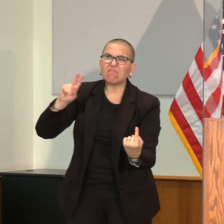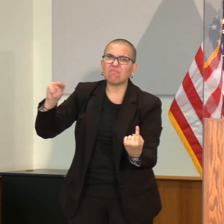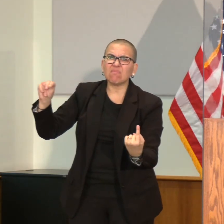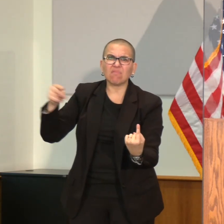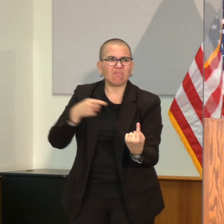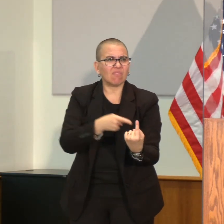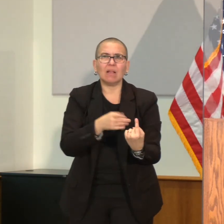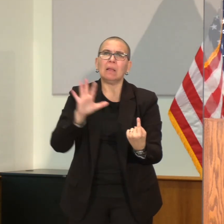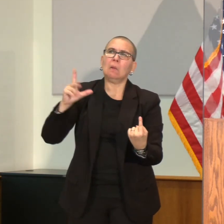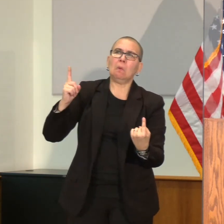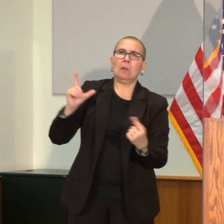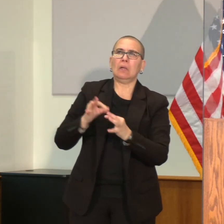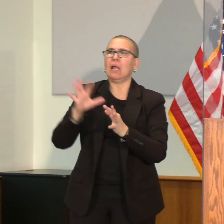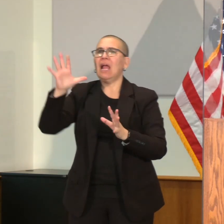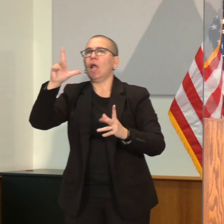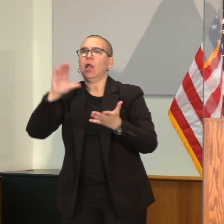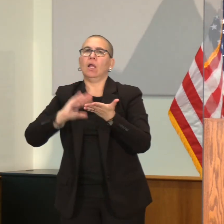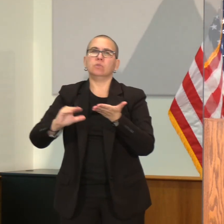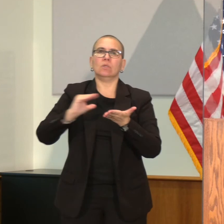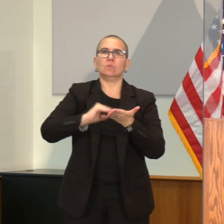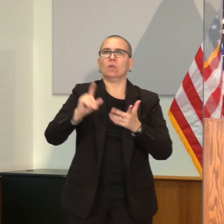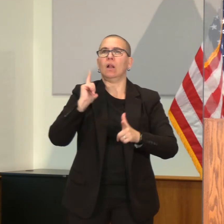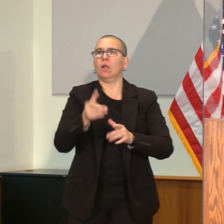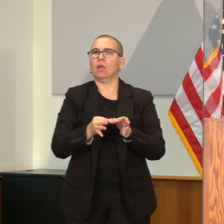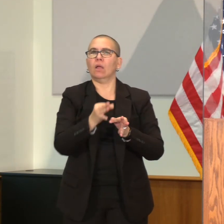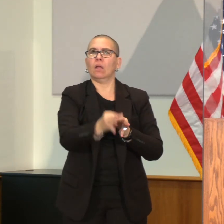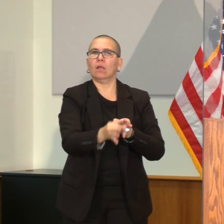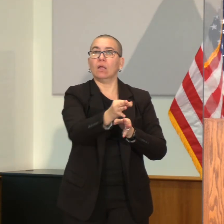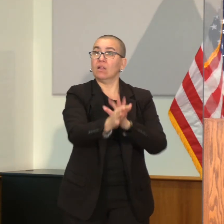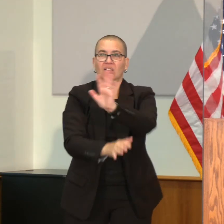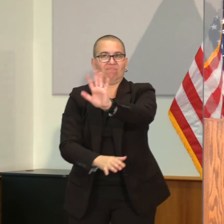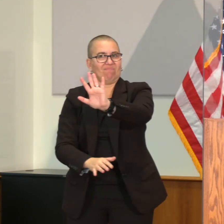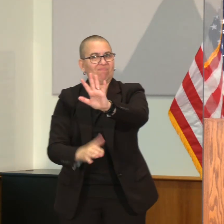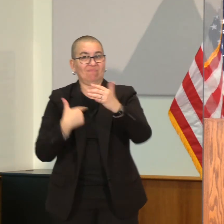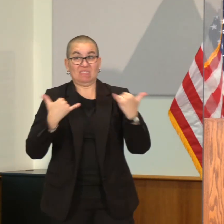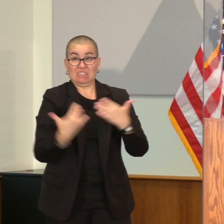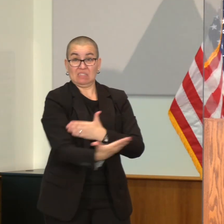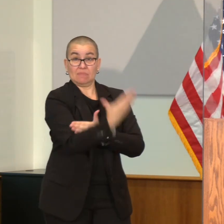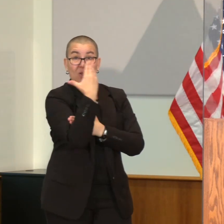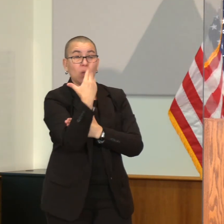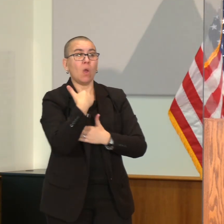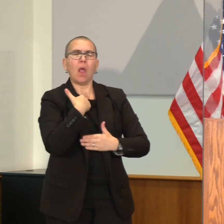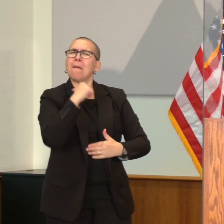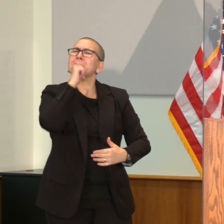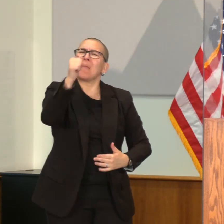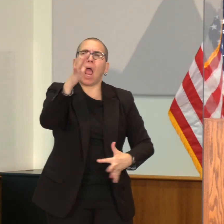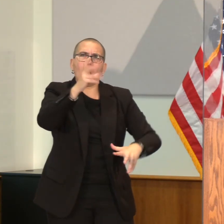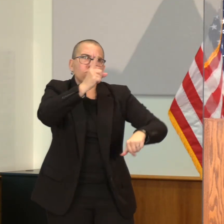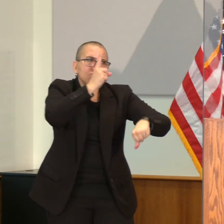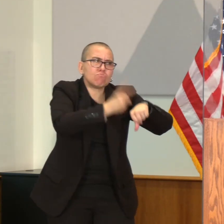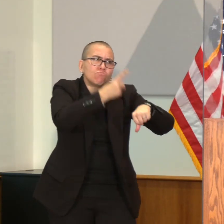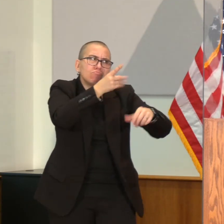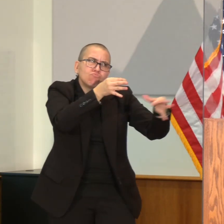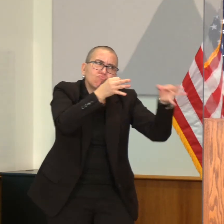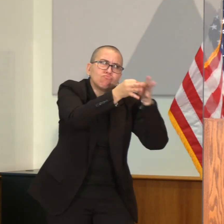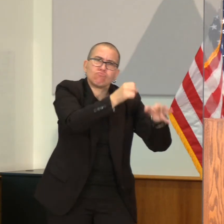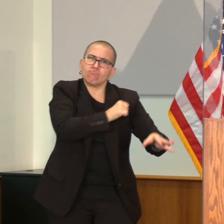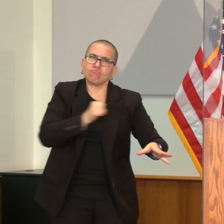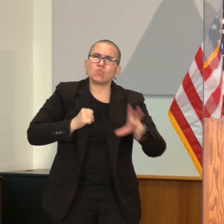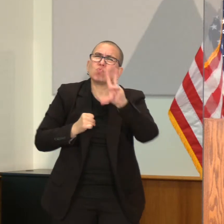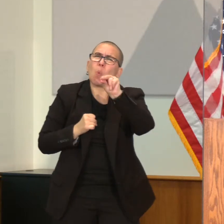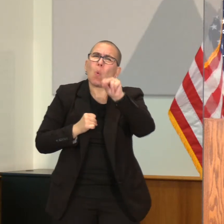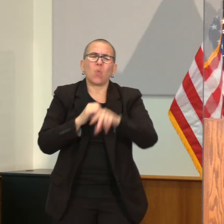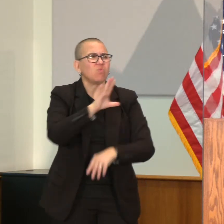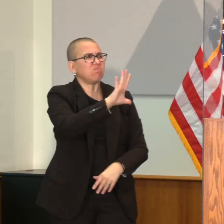morning we're not here to shame the senators, only to speak truth and pull one another along to meet the needs